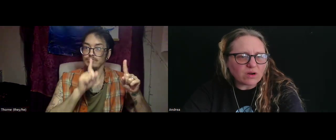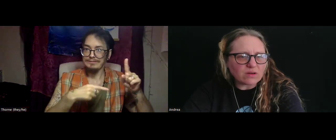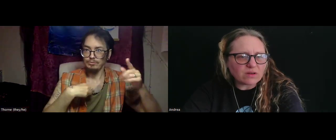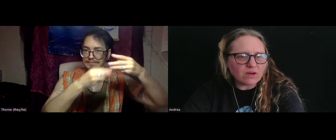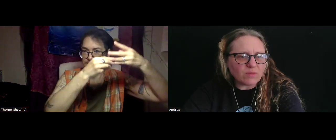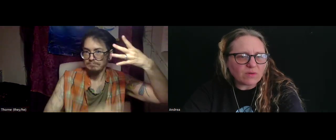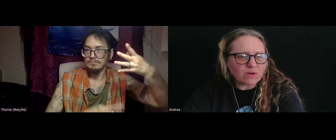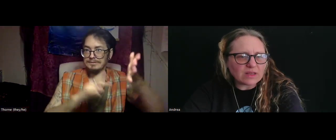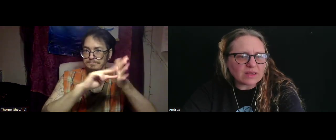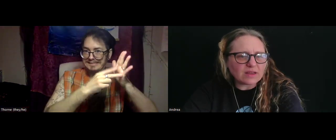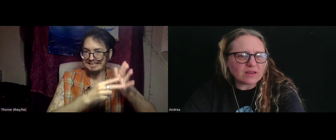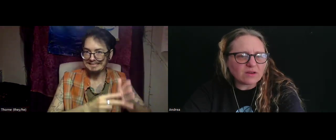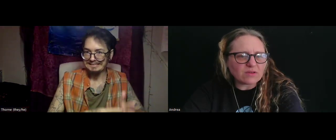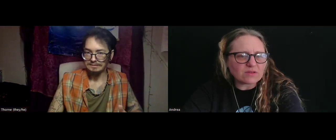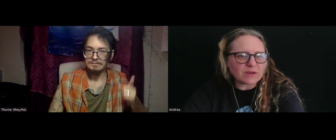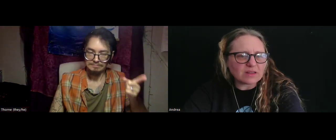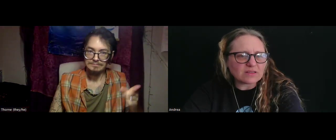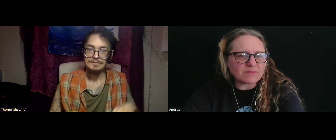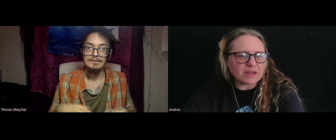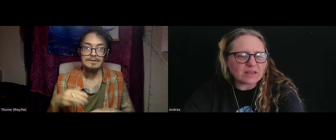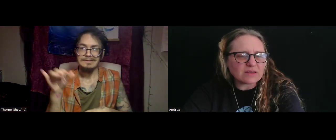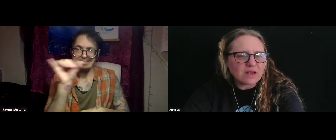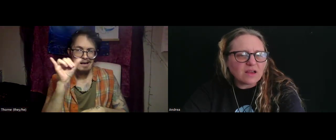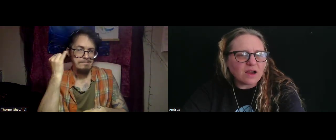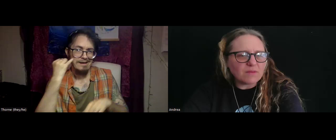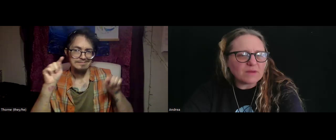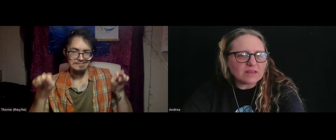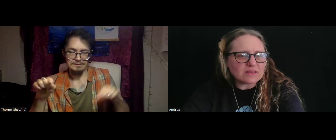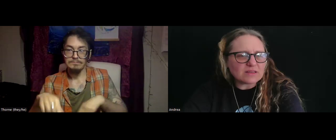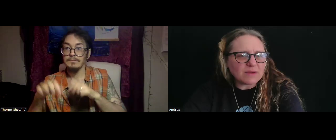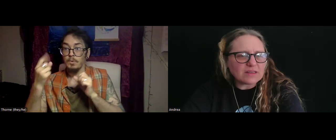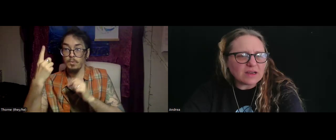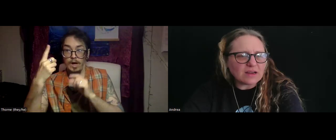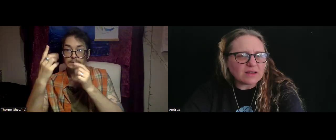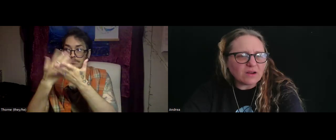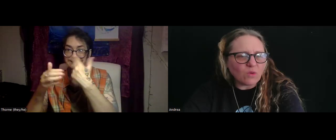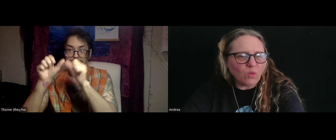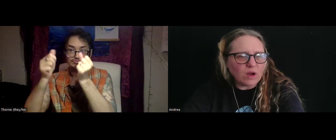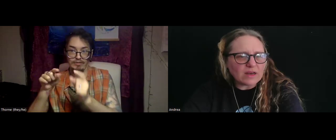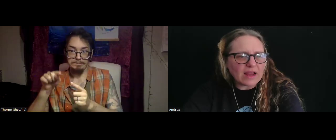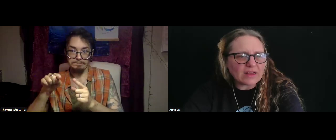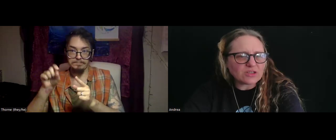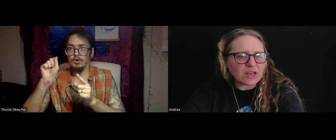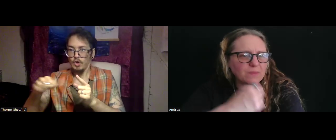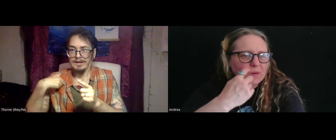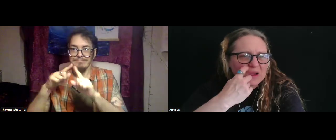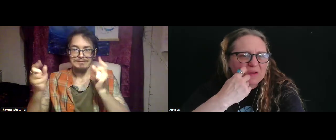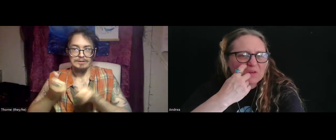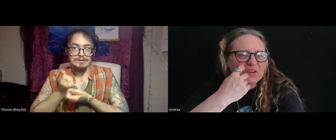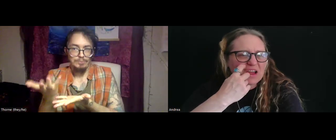word, but really, there's a big list of meanings. It's the same idea, one hand shape could have